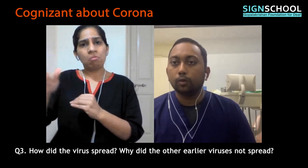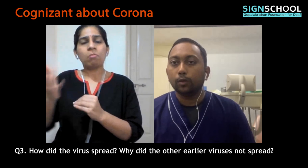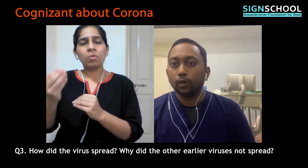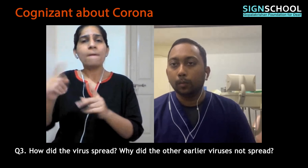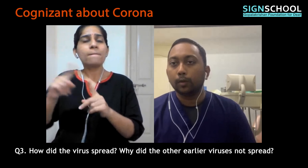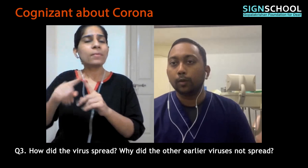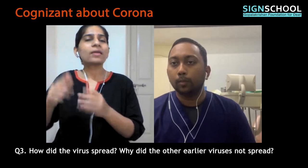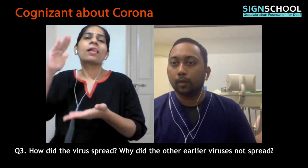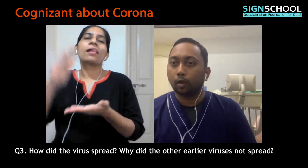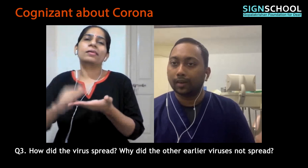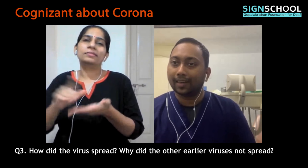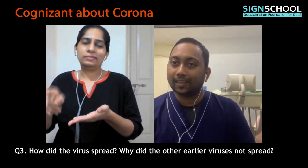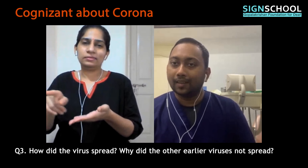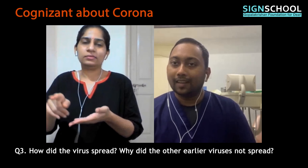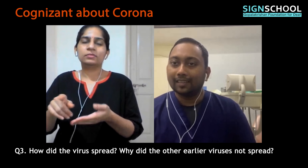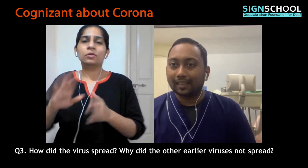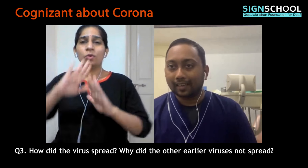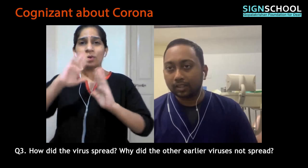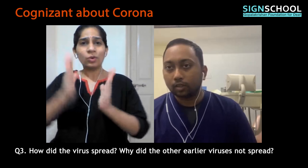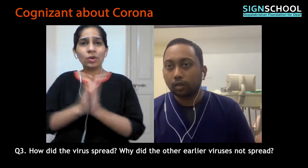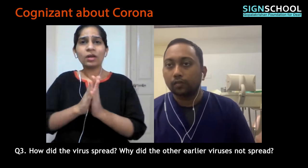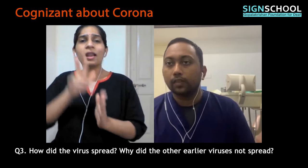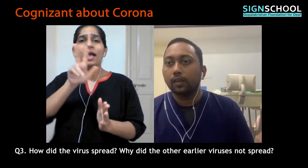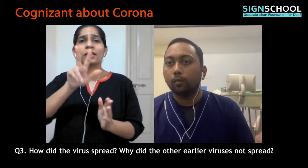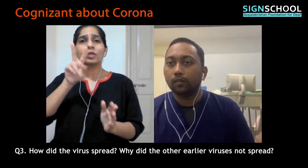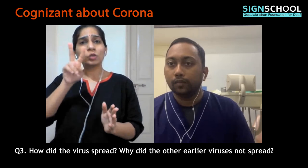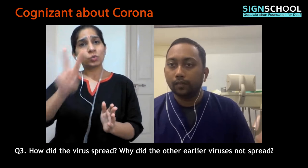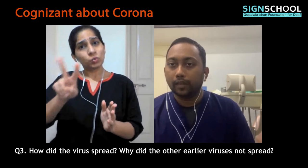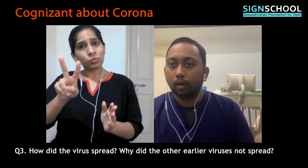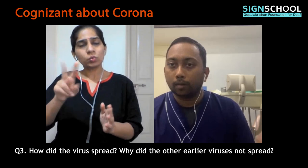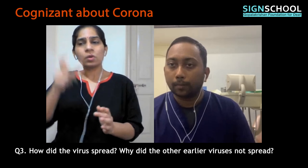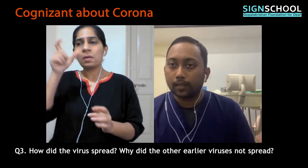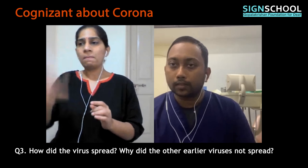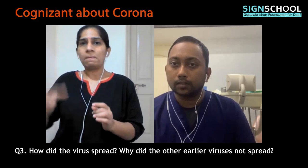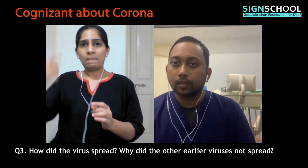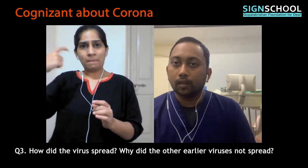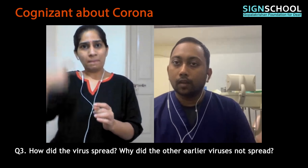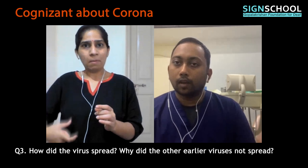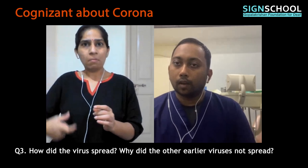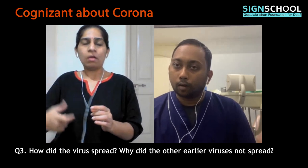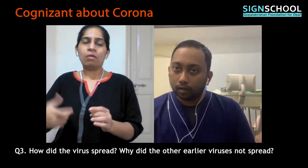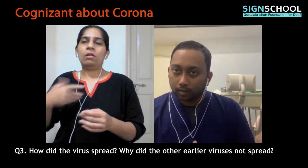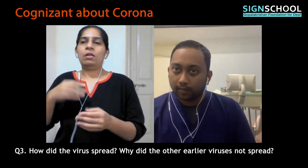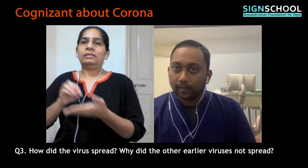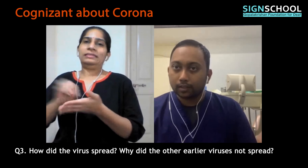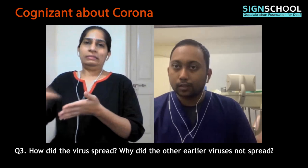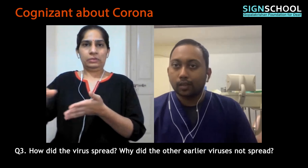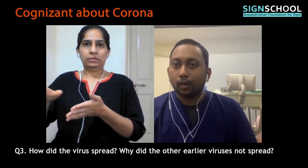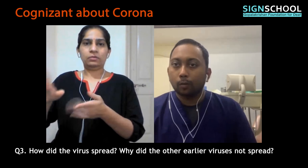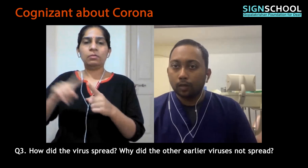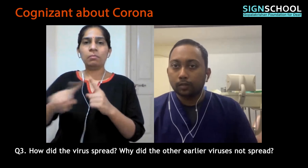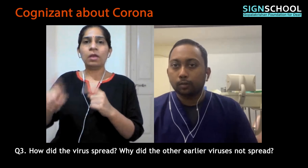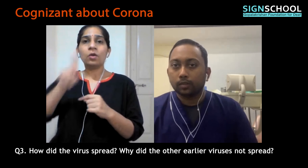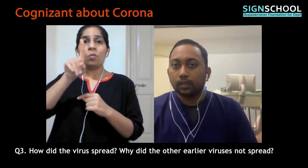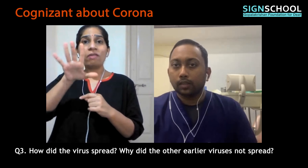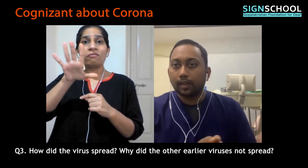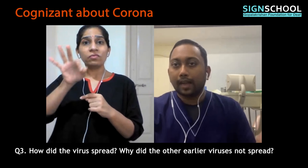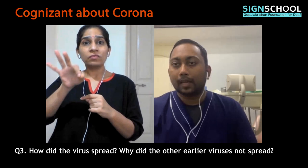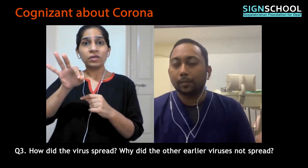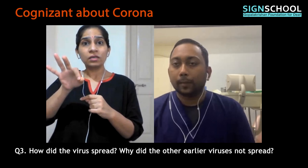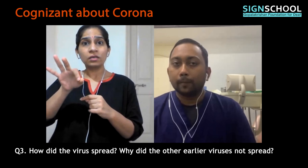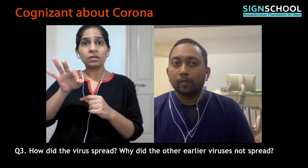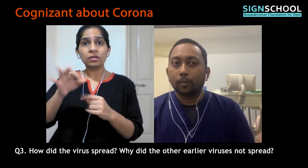virus through human to human contact. The rest of the 150 odd patients got the virus only through